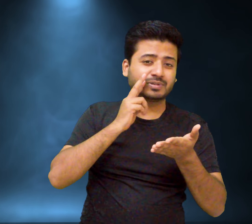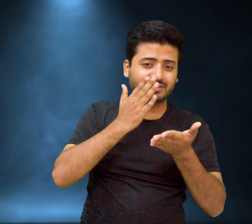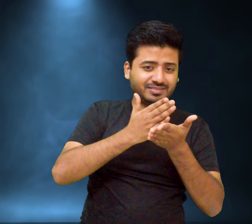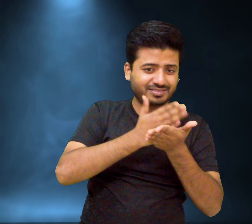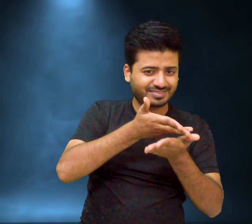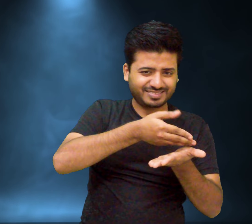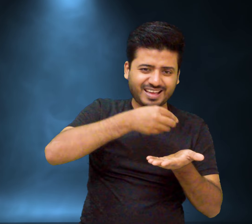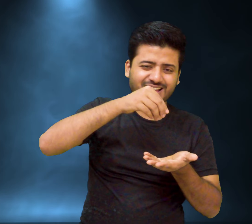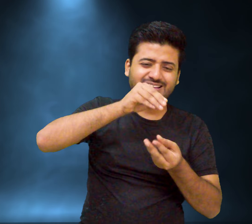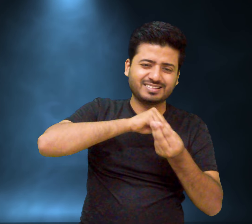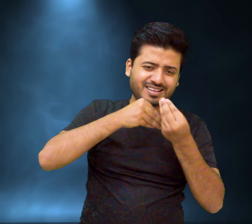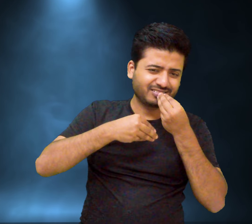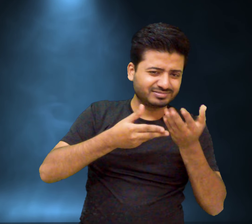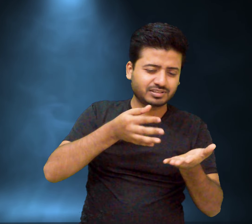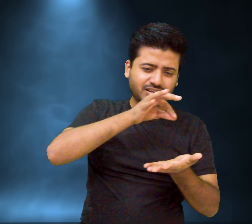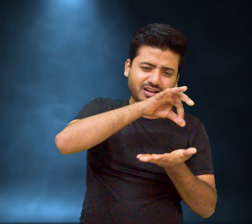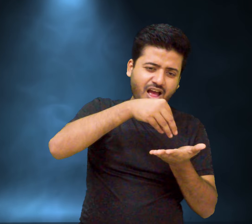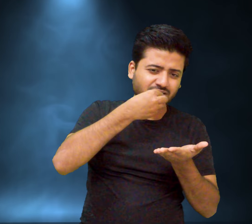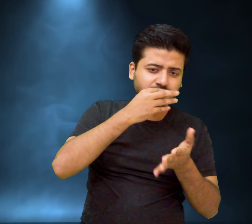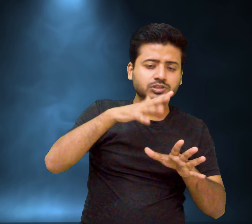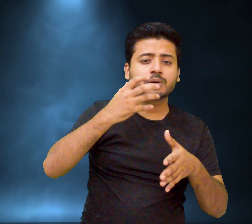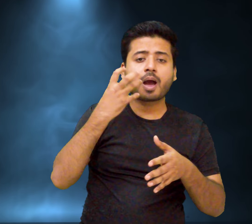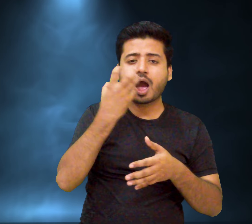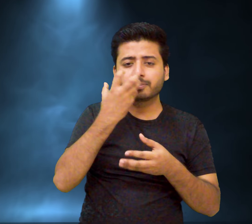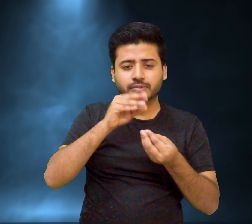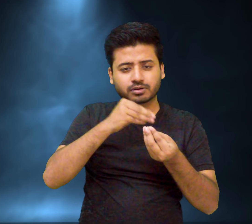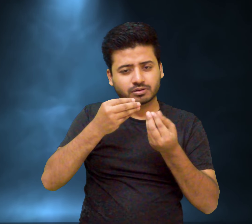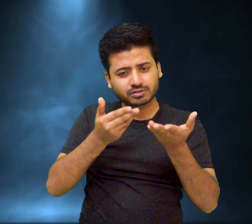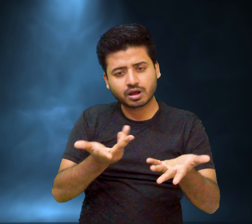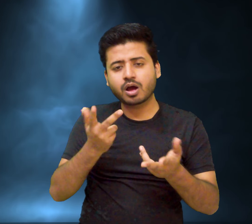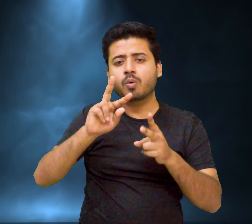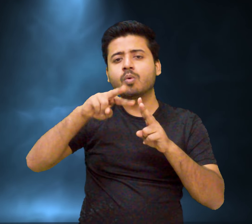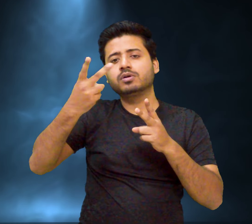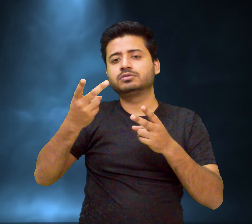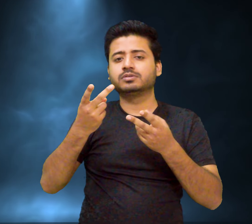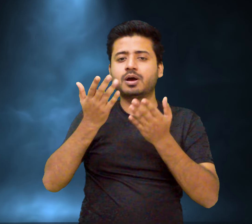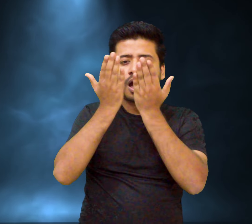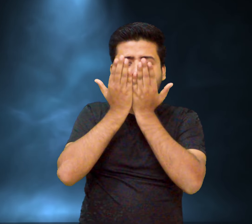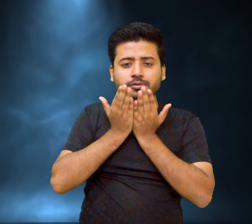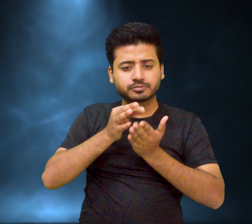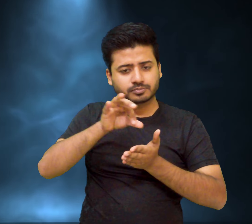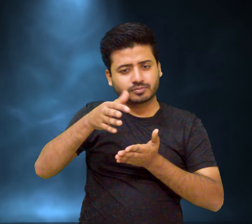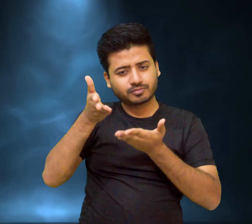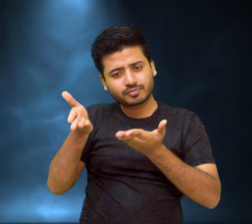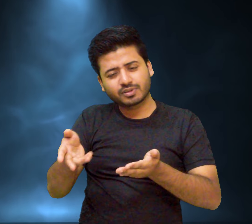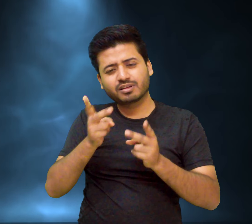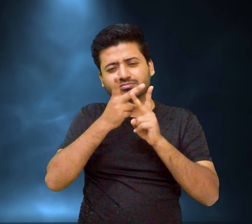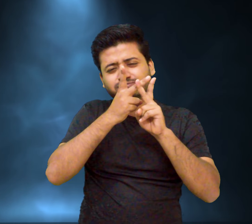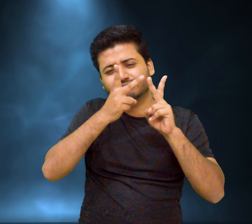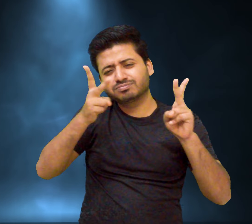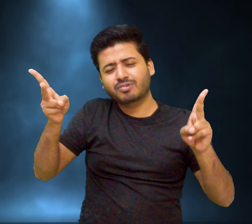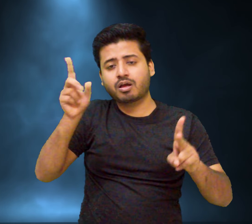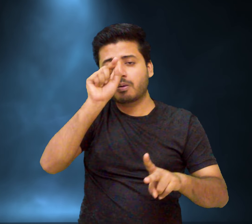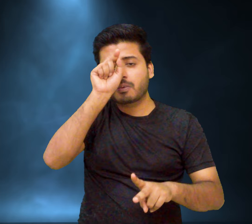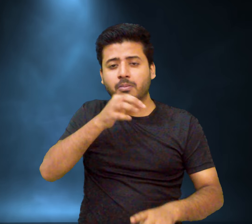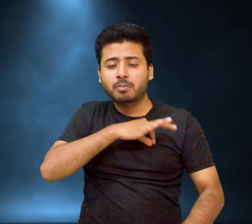0.00%. Increases other compounds. It also boosts the uptake of essential nutrients and beneficial compounds, such as